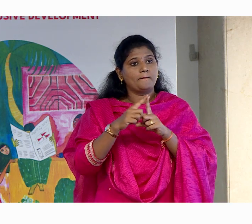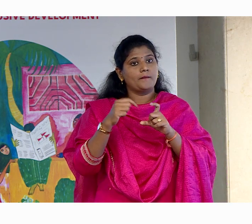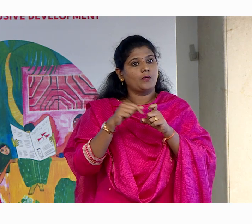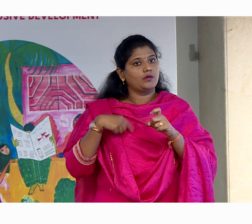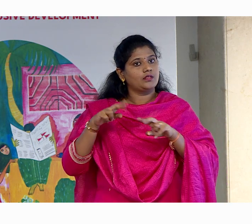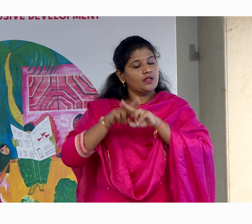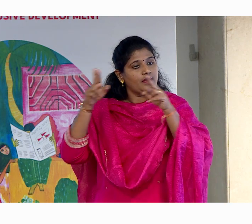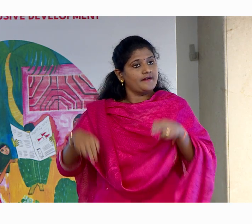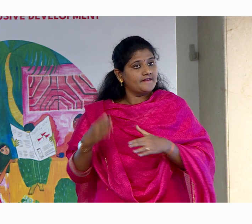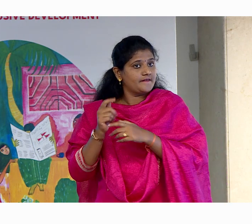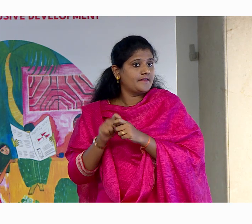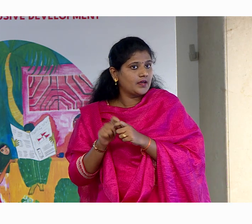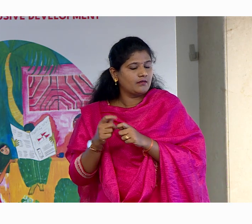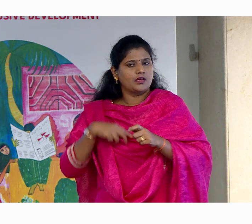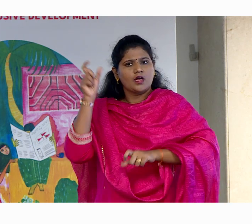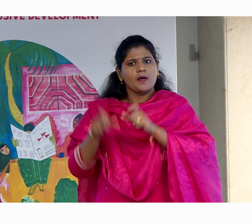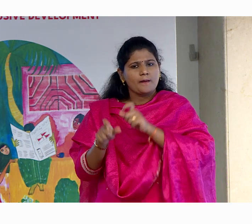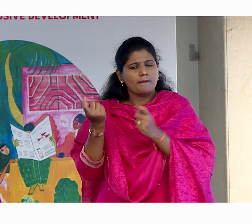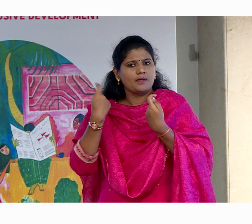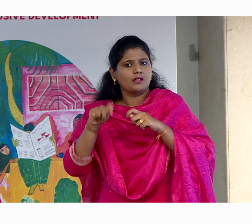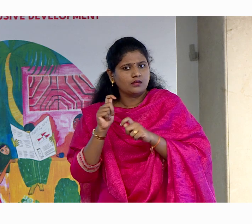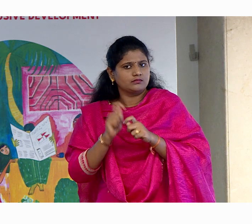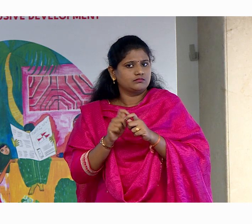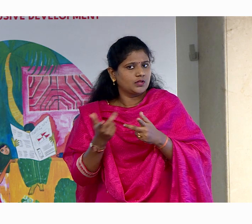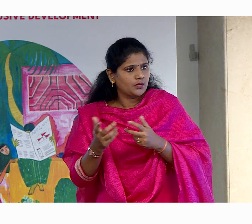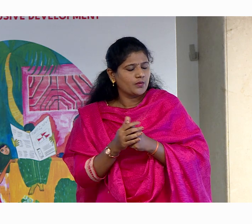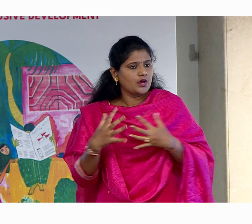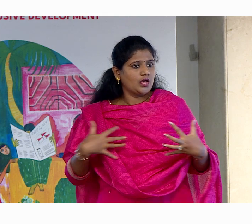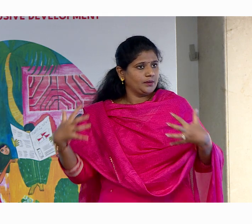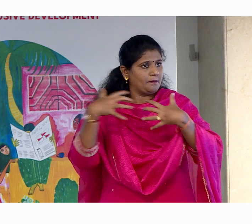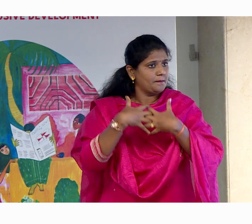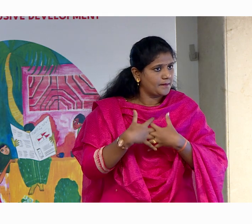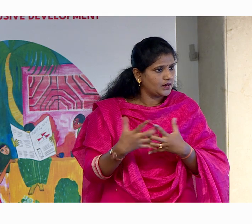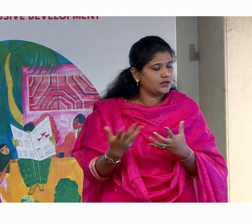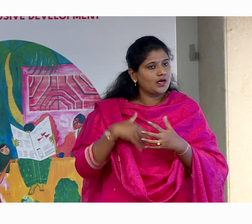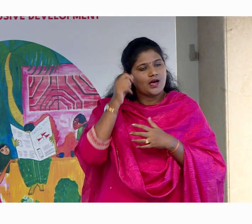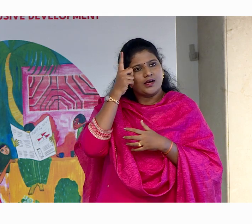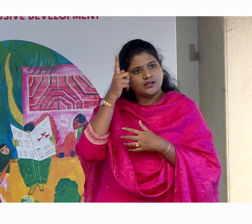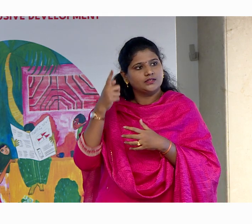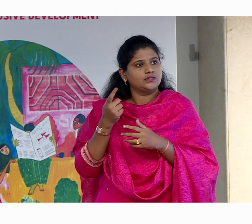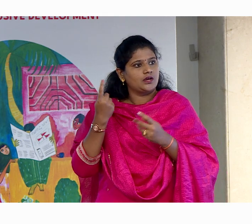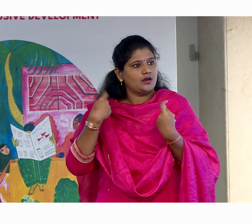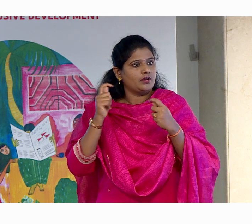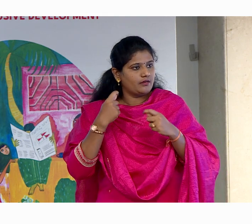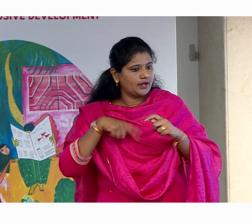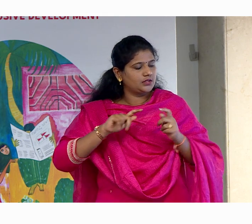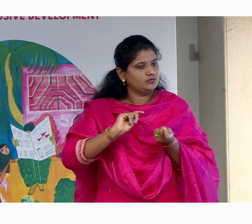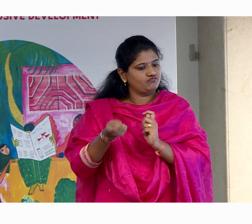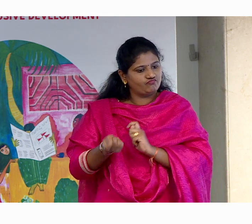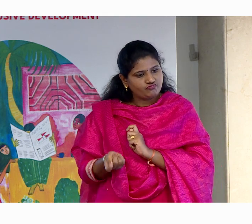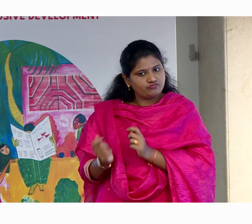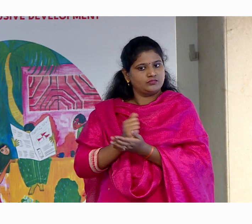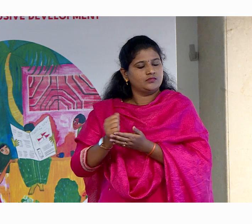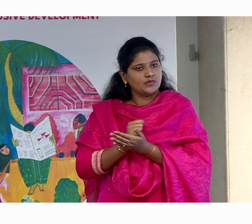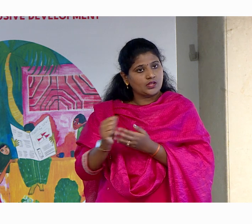have used to try to understand and mobilize the understanding to try to change practice based on